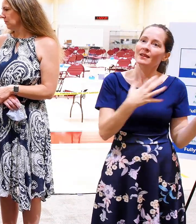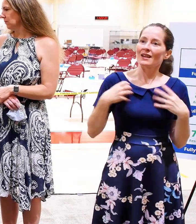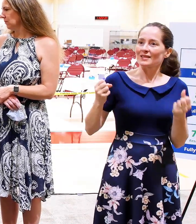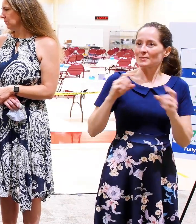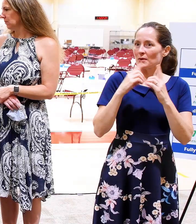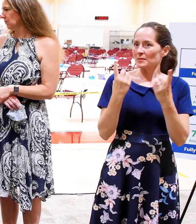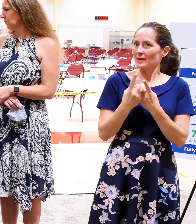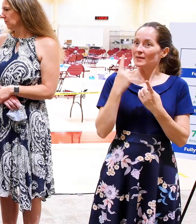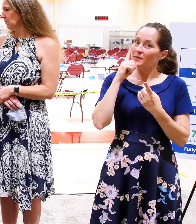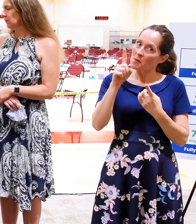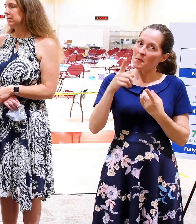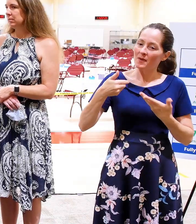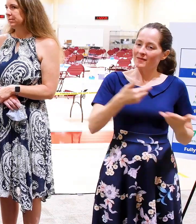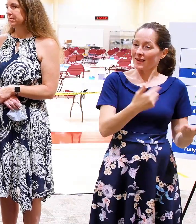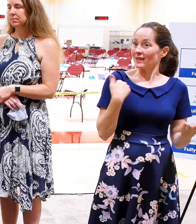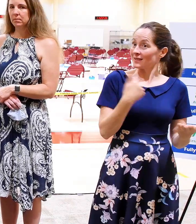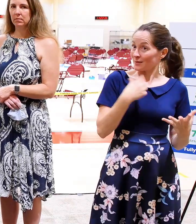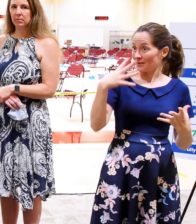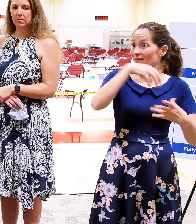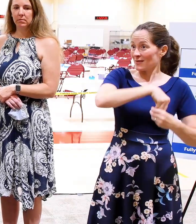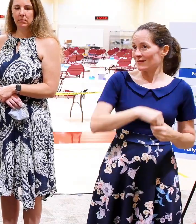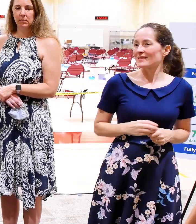for involving us.